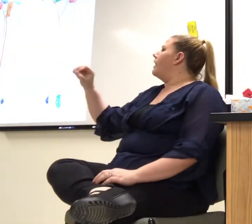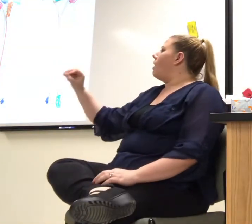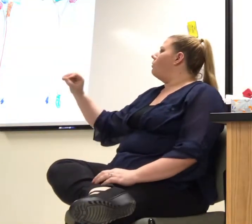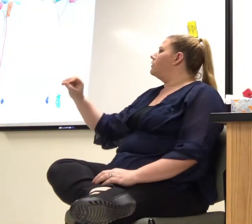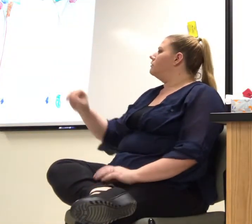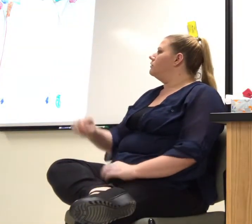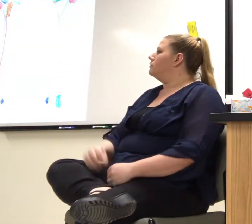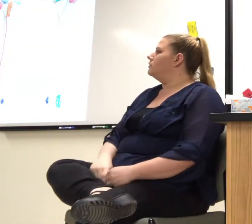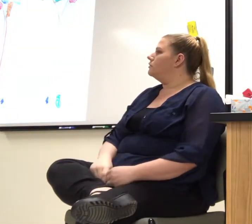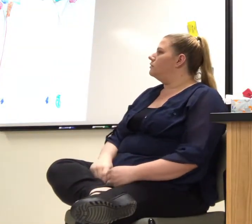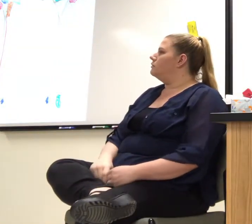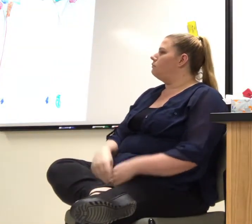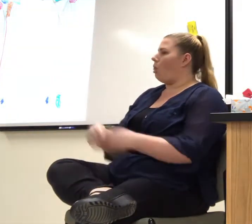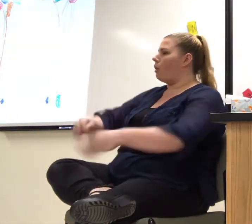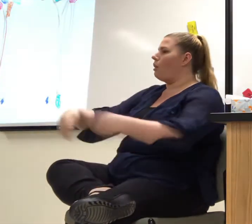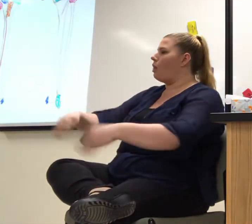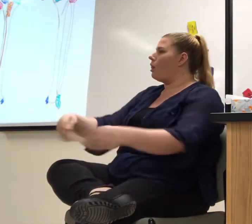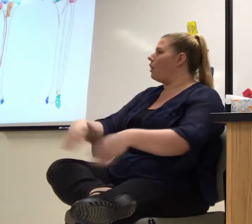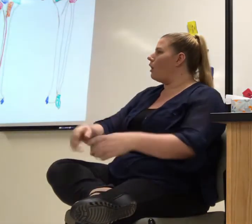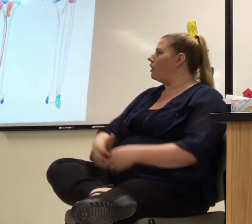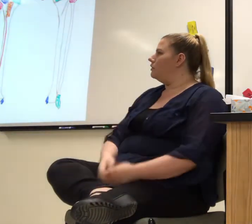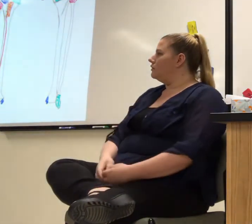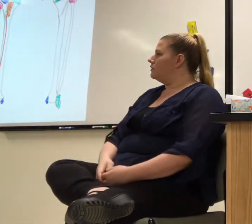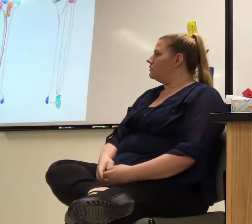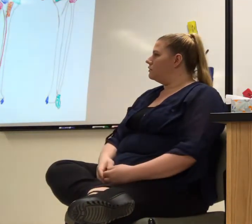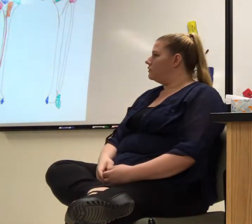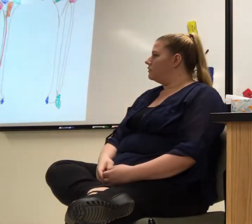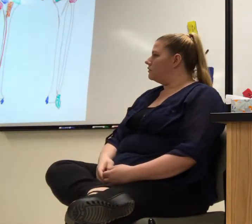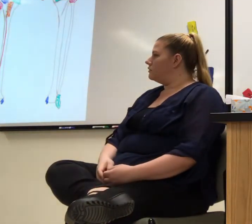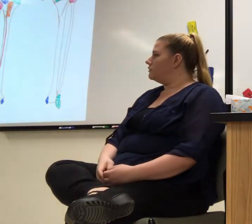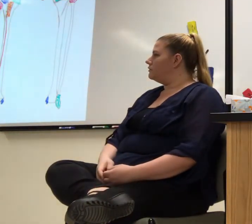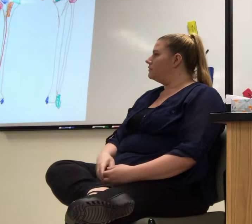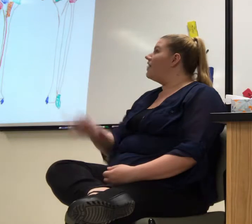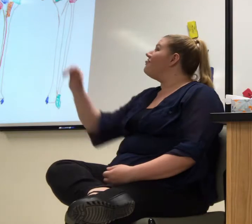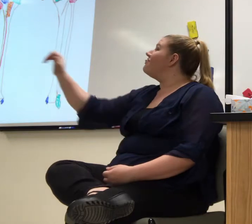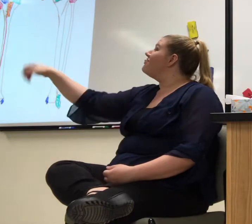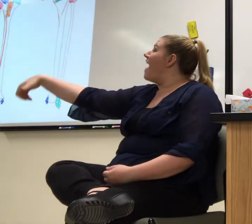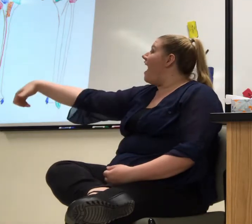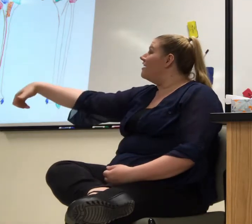malleoli, pluralize it, I guess, they